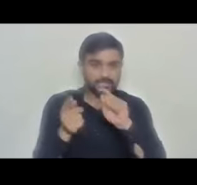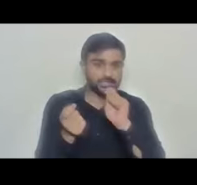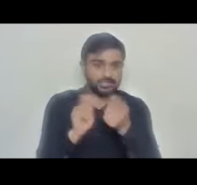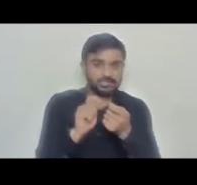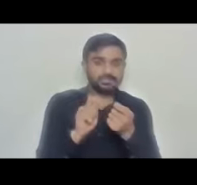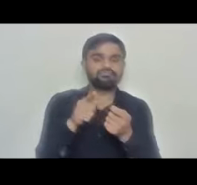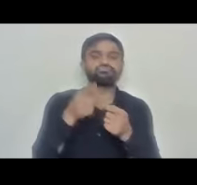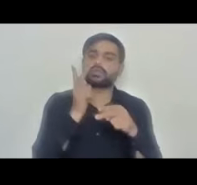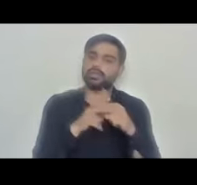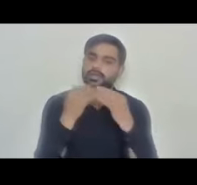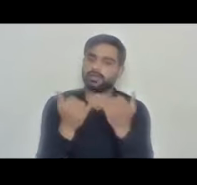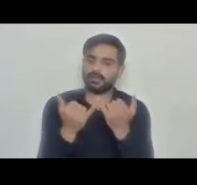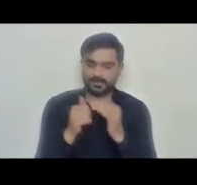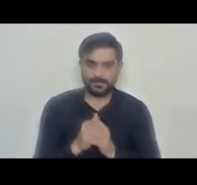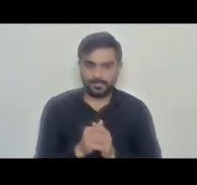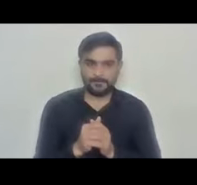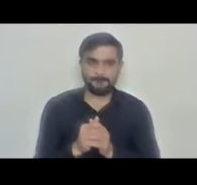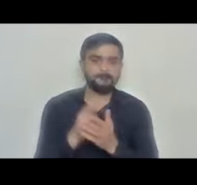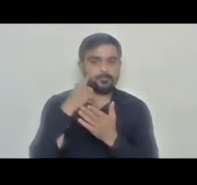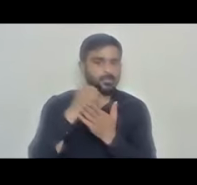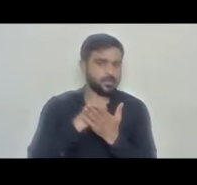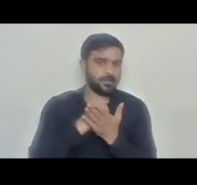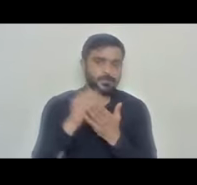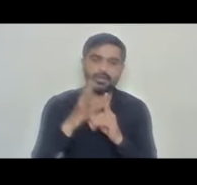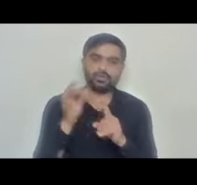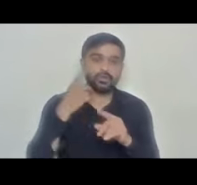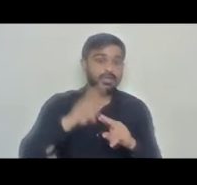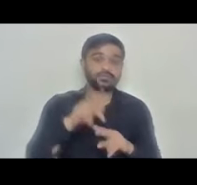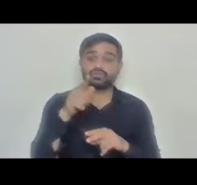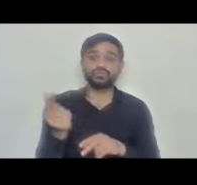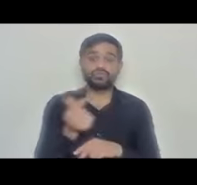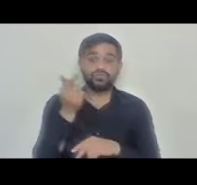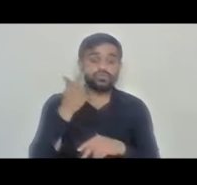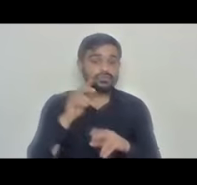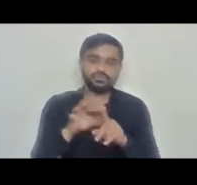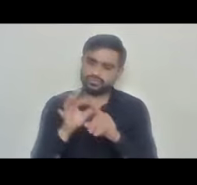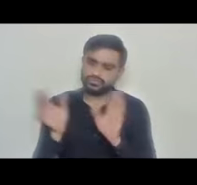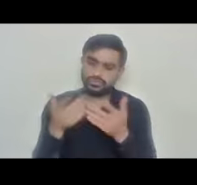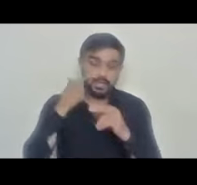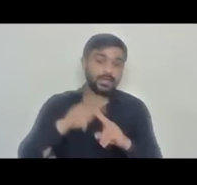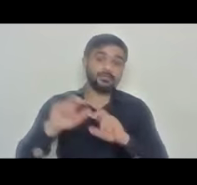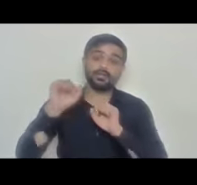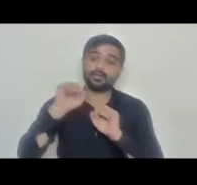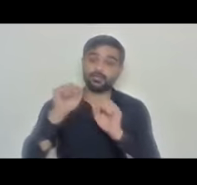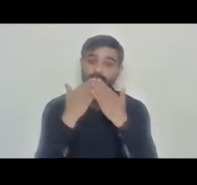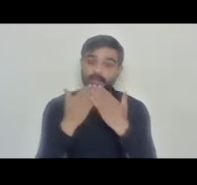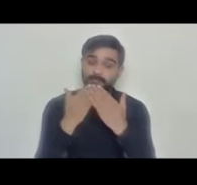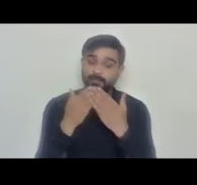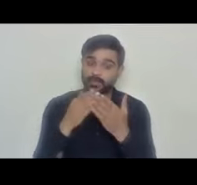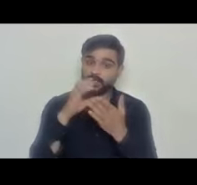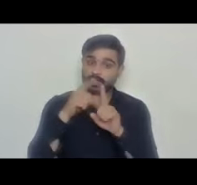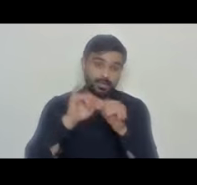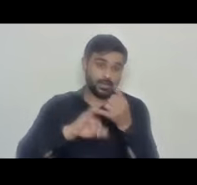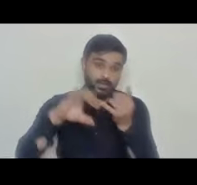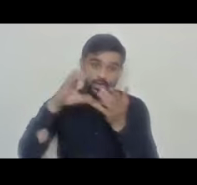which is currently in practice. Okay. But so usually you would do that. But if your study is a discourse